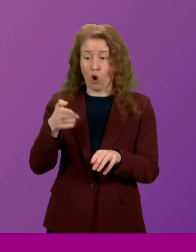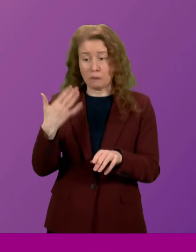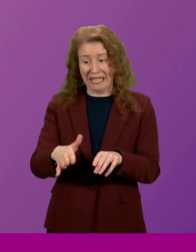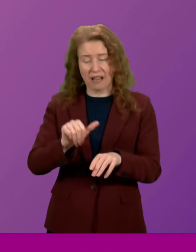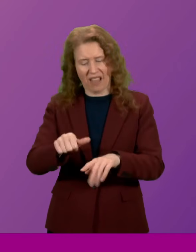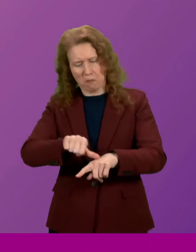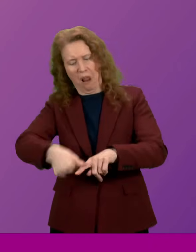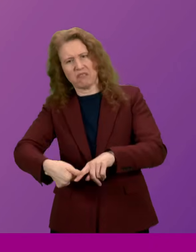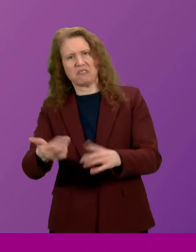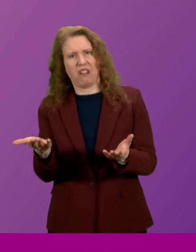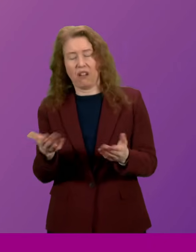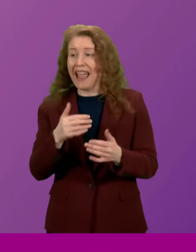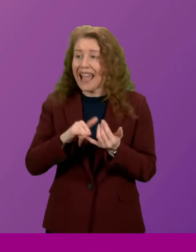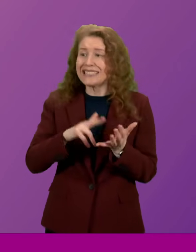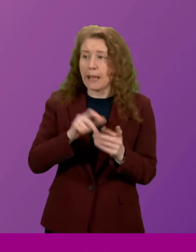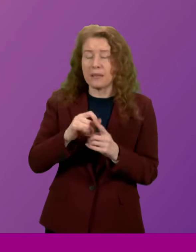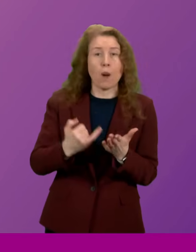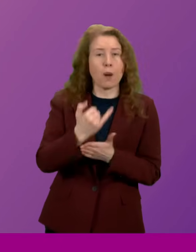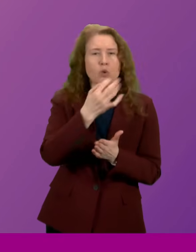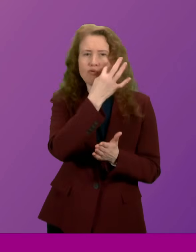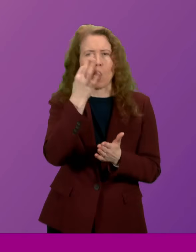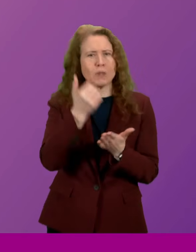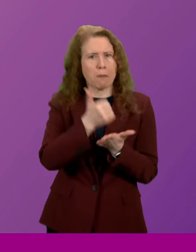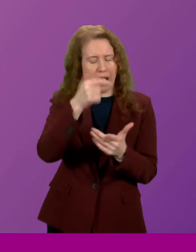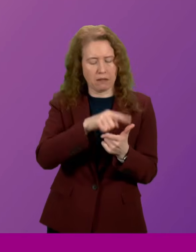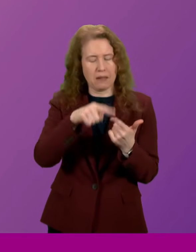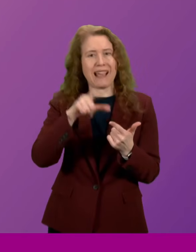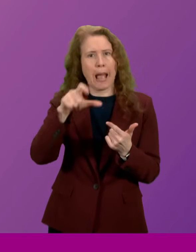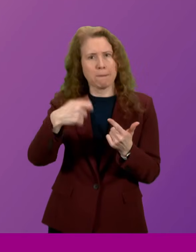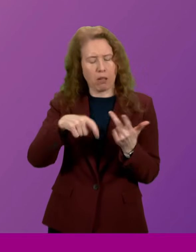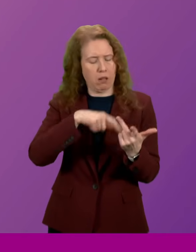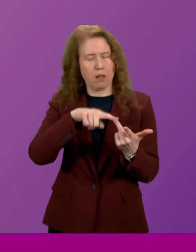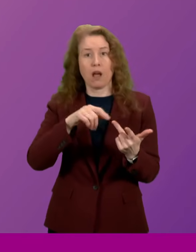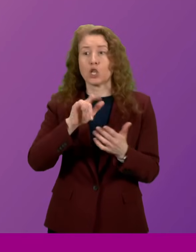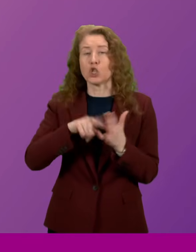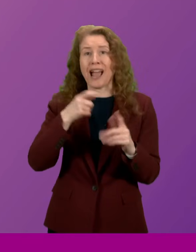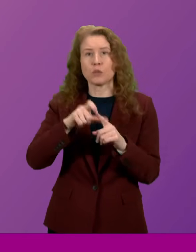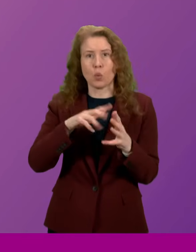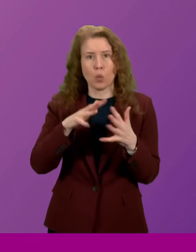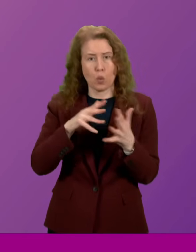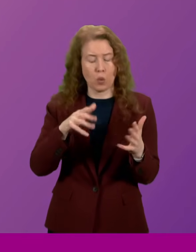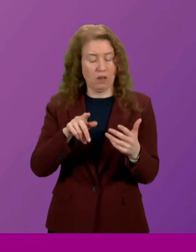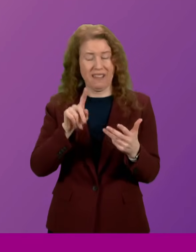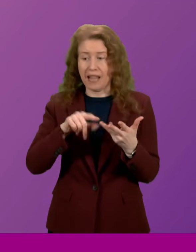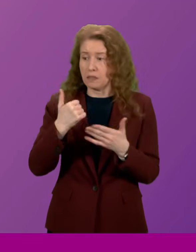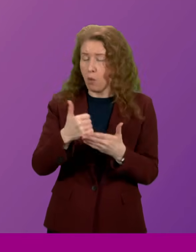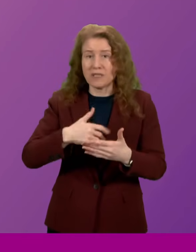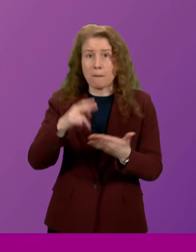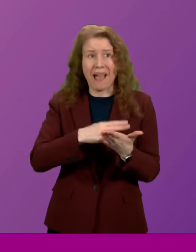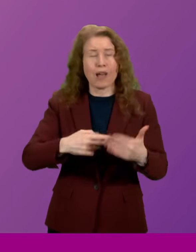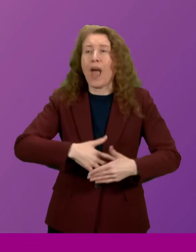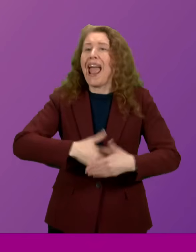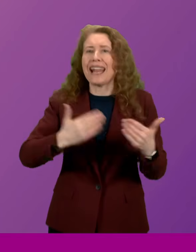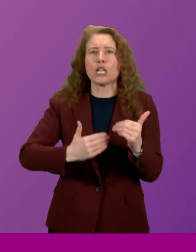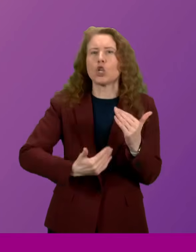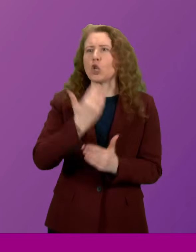The SNP opposes Rosebank. They oppose Cambo. They oppose Jackdaw. They support a ban on any new